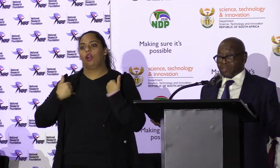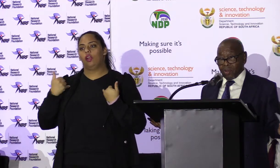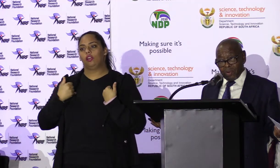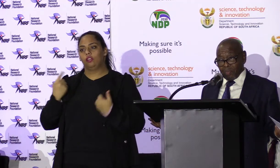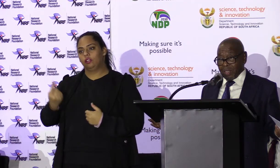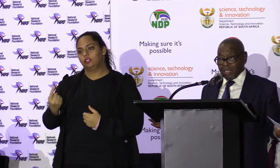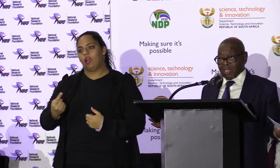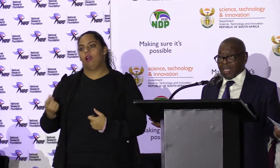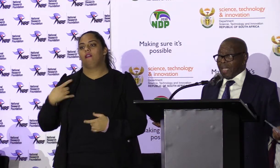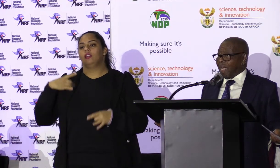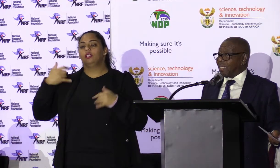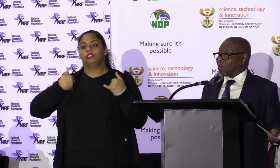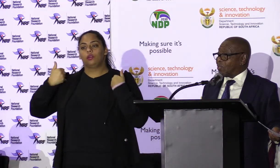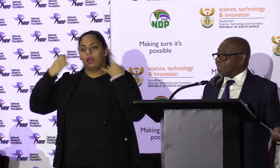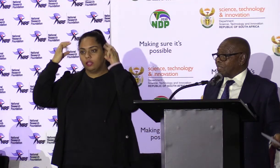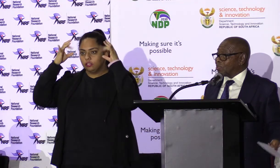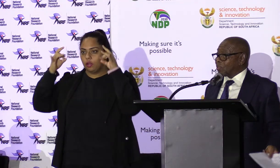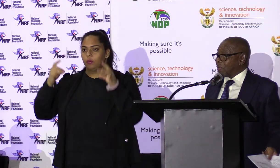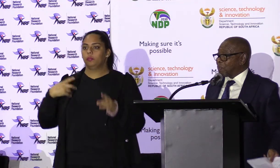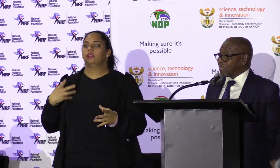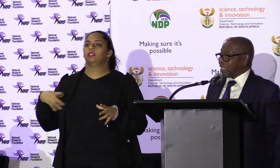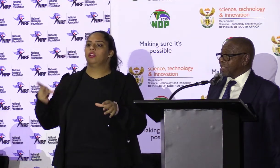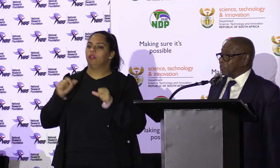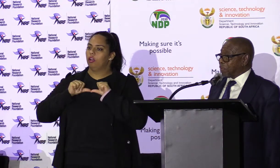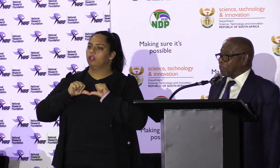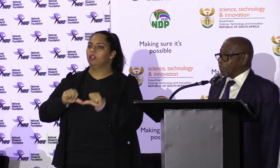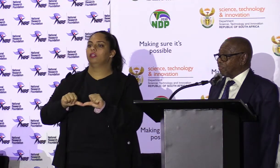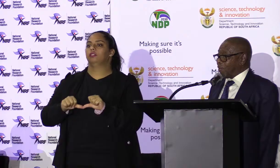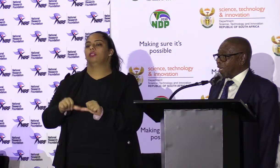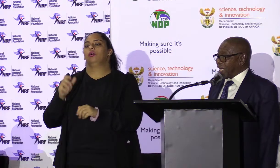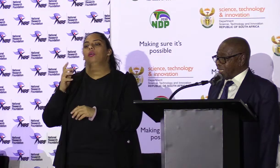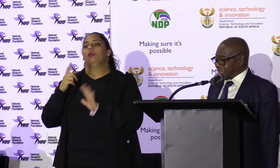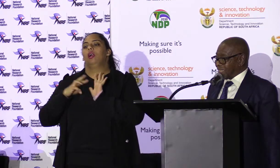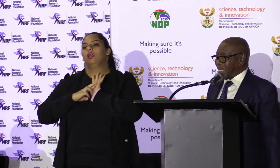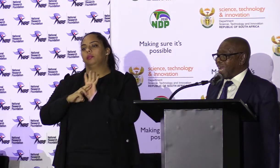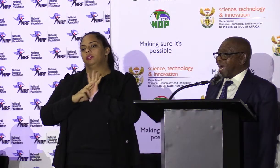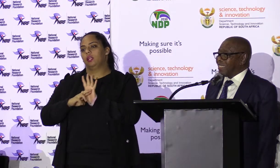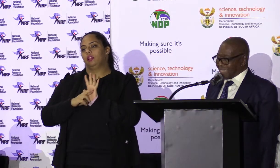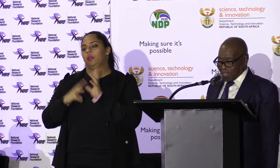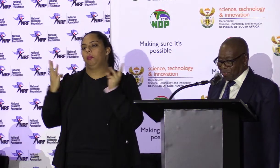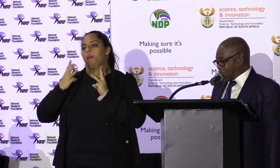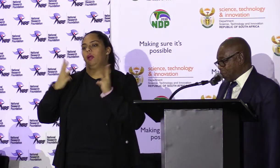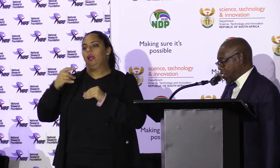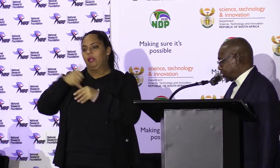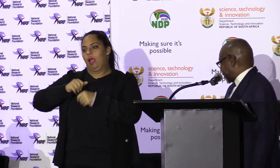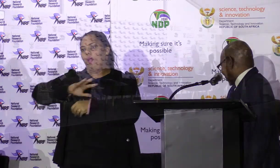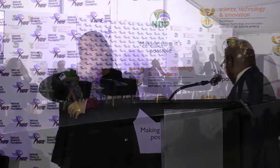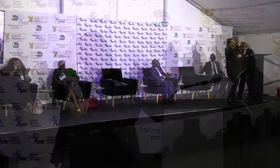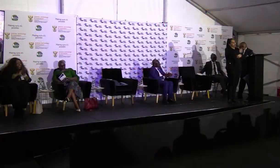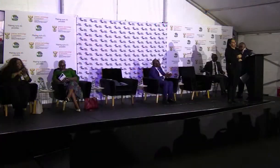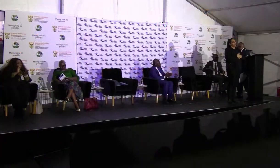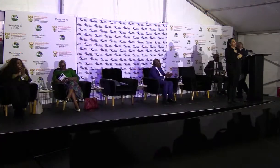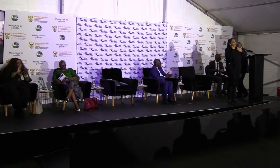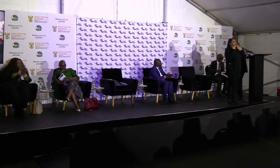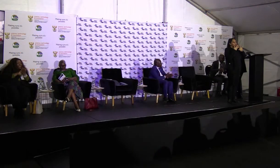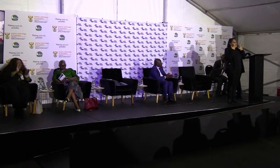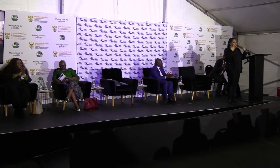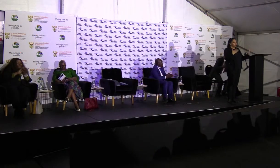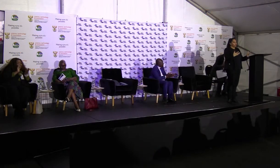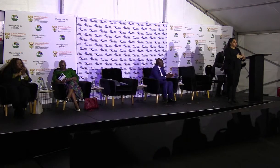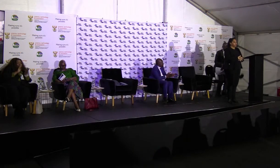enjoy astronomy, and continue to represent the people of our country. I thank you very much.